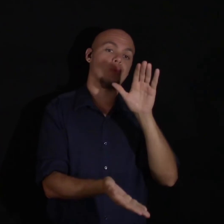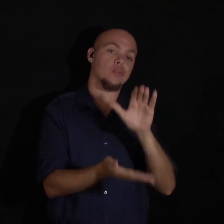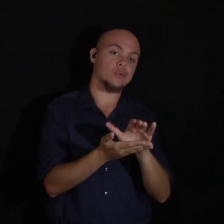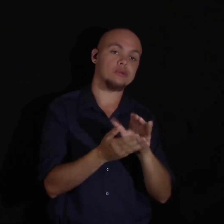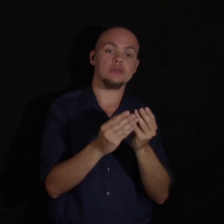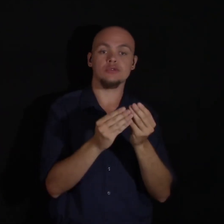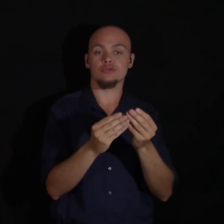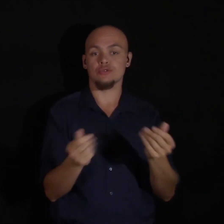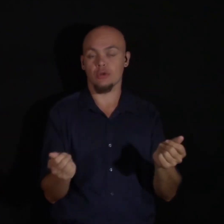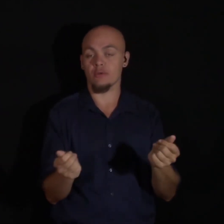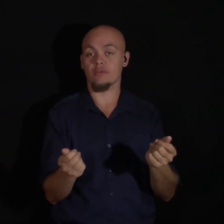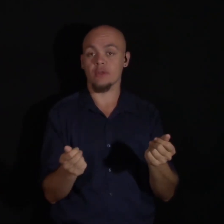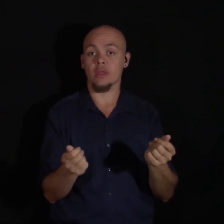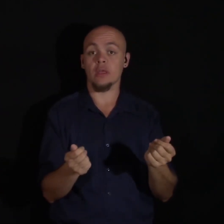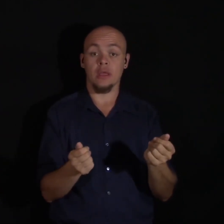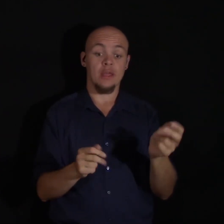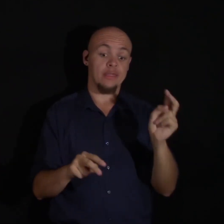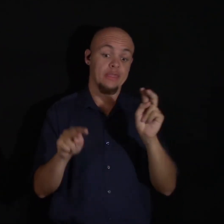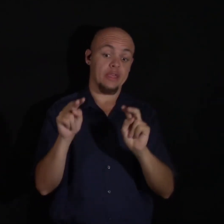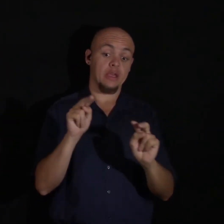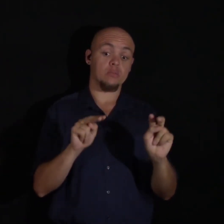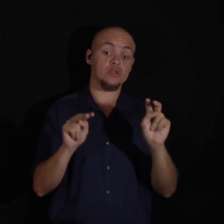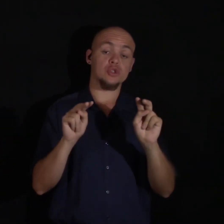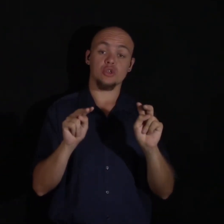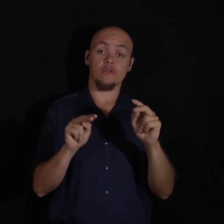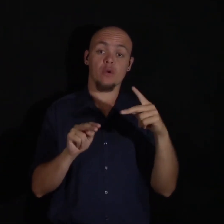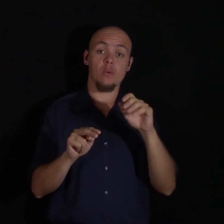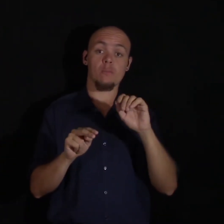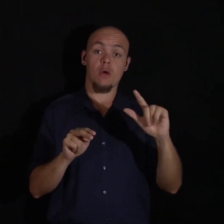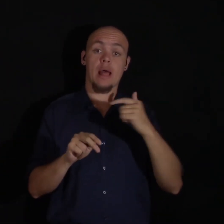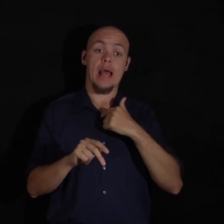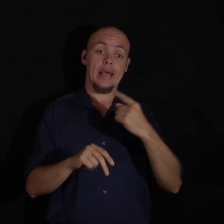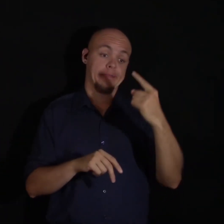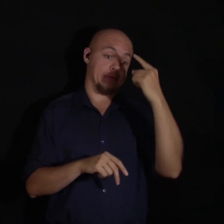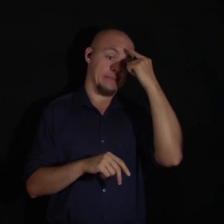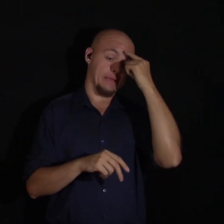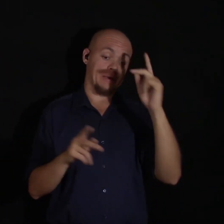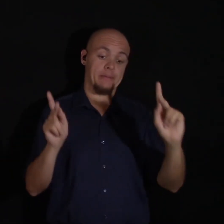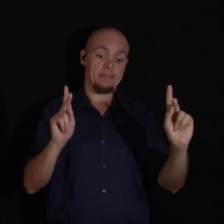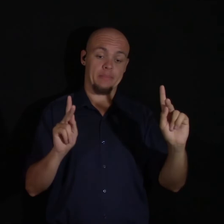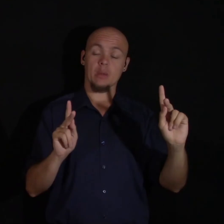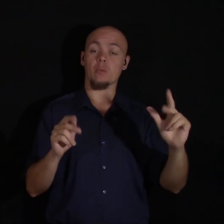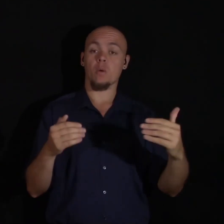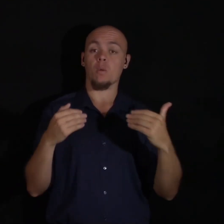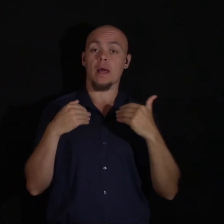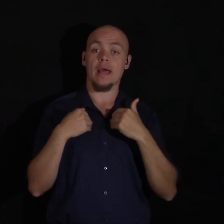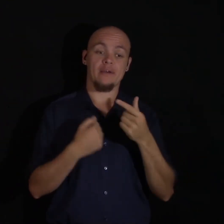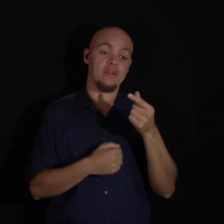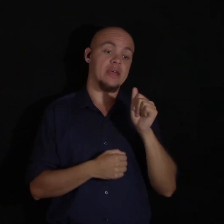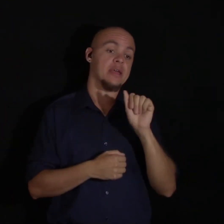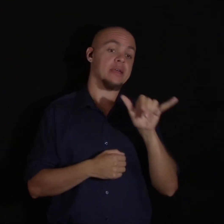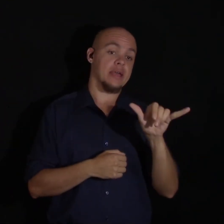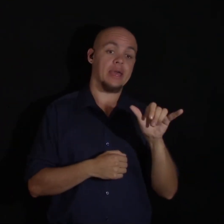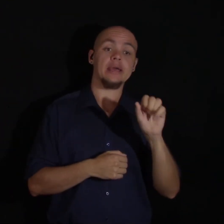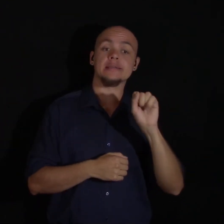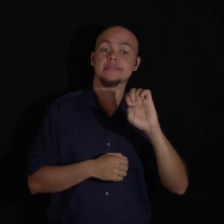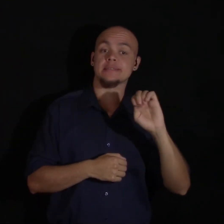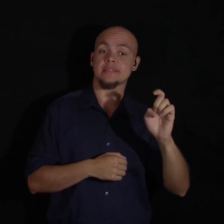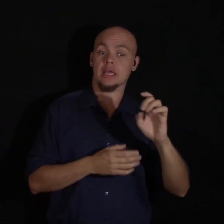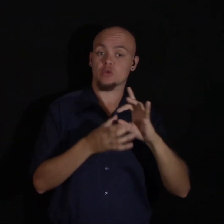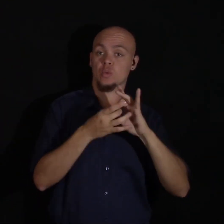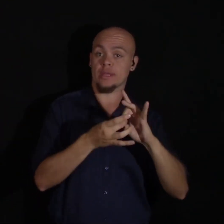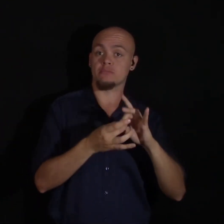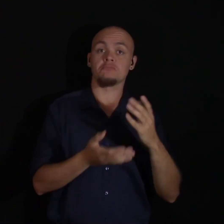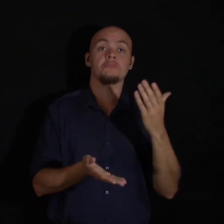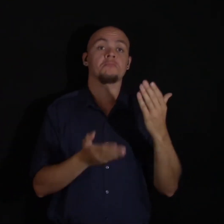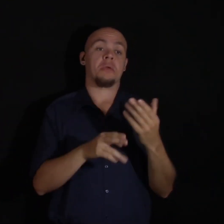suspect, as the Observer poll indicated, that many more people are likely to have gay sex and relationships, even if